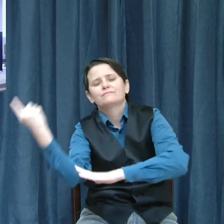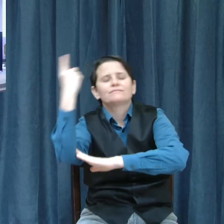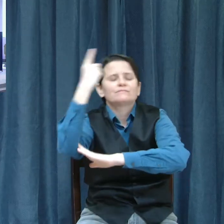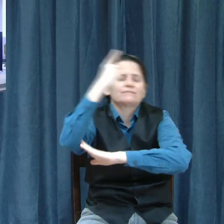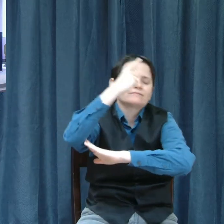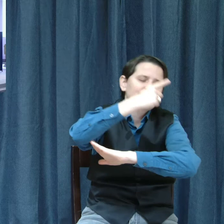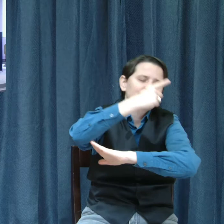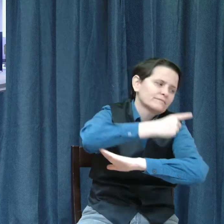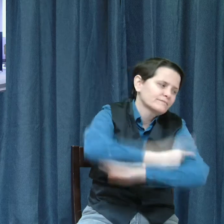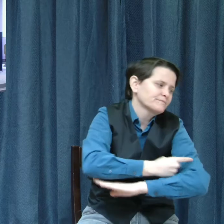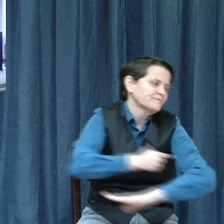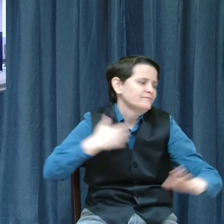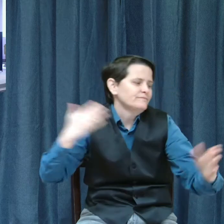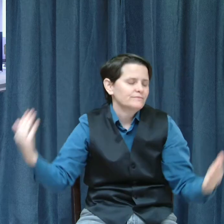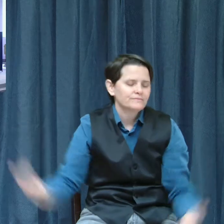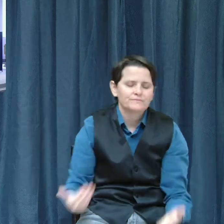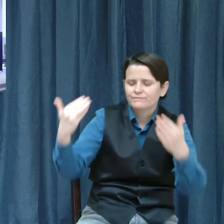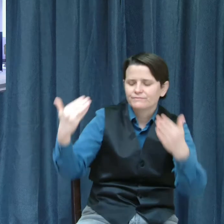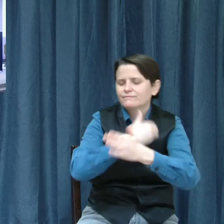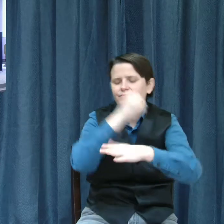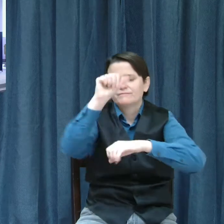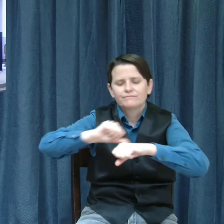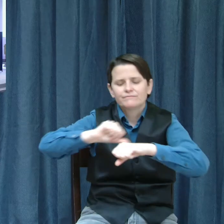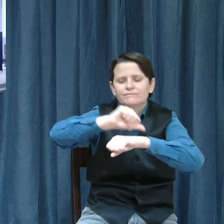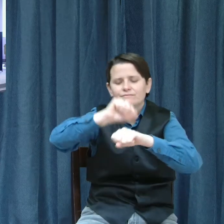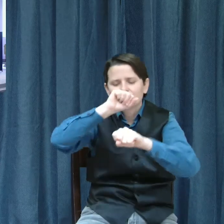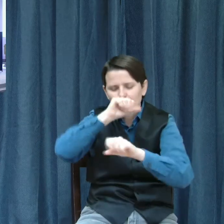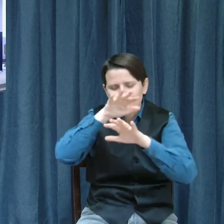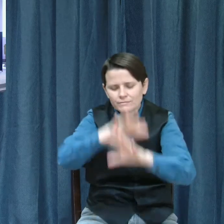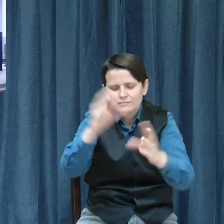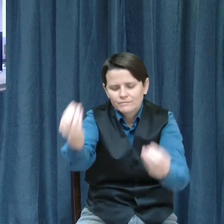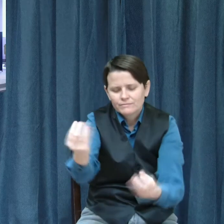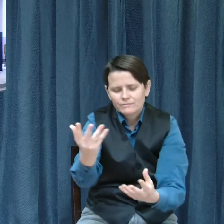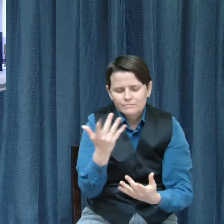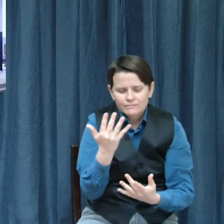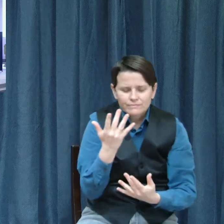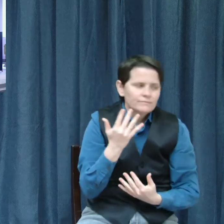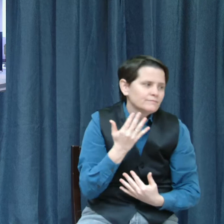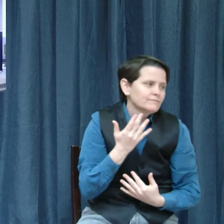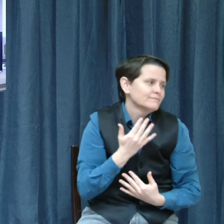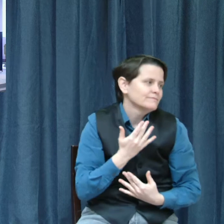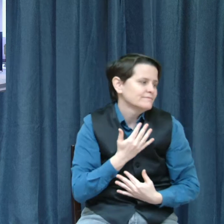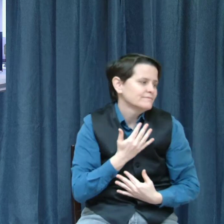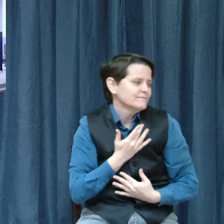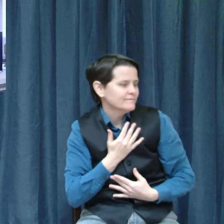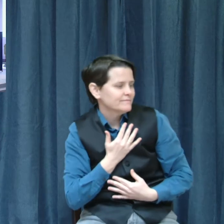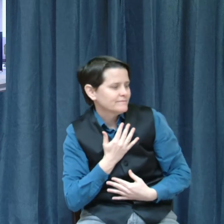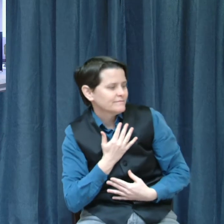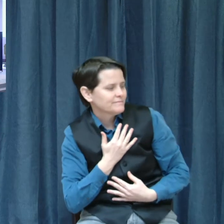day, a fresh anointing, it's flowing my